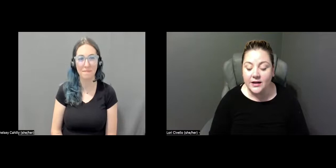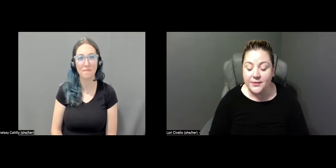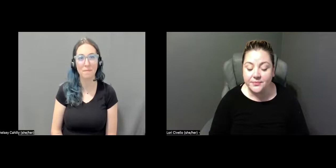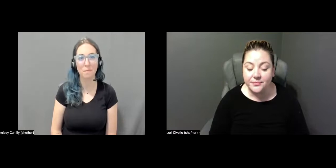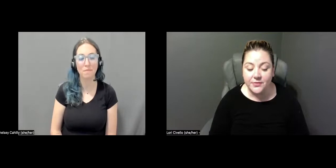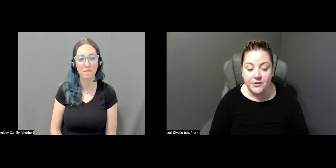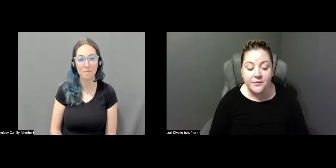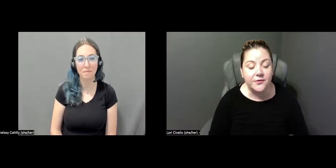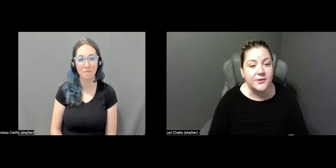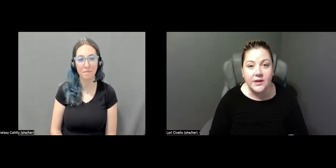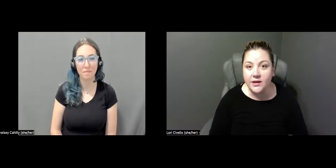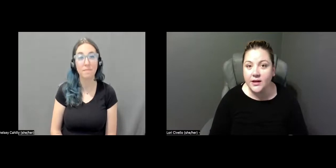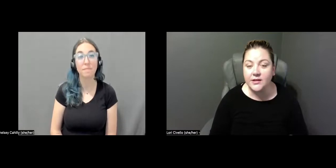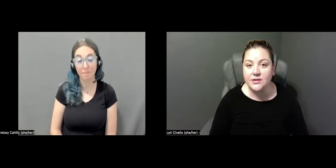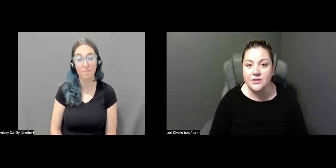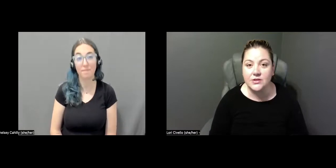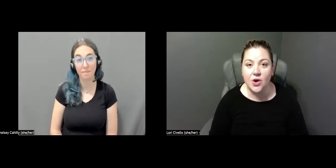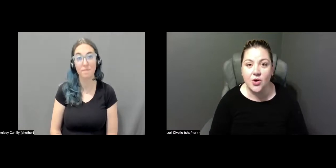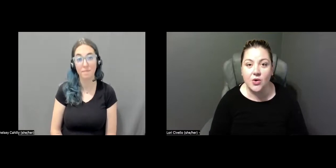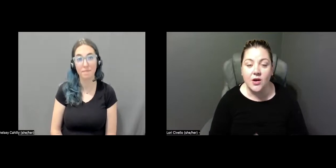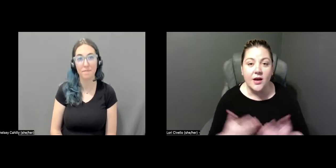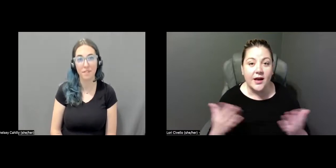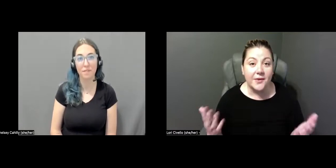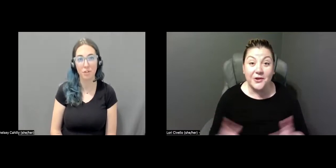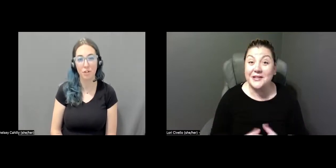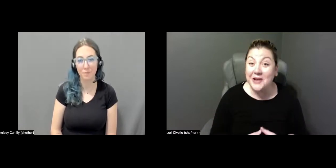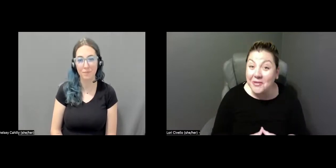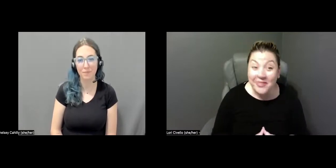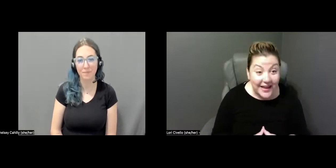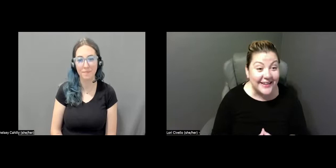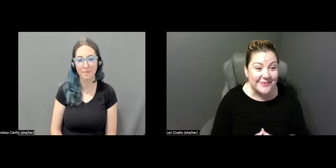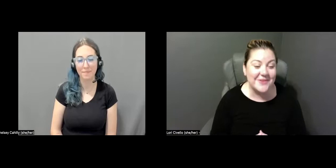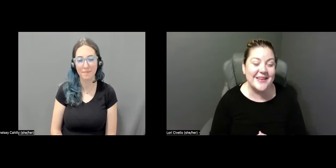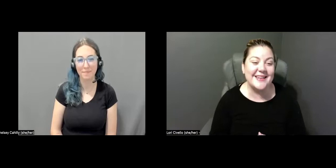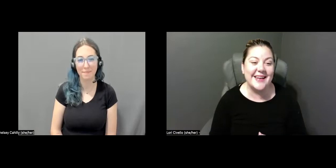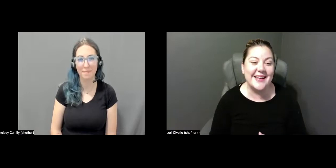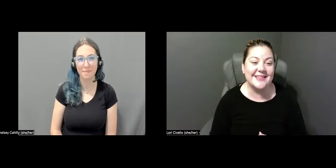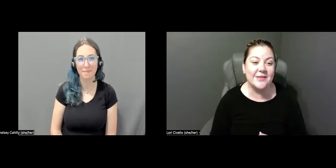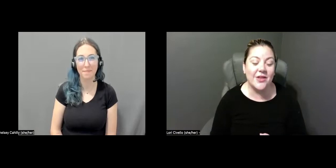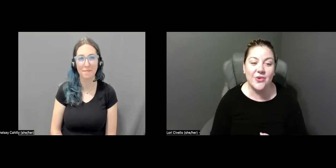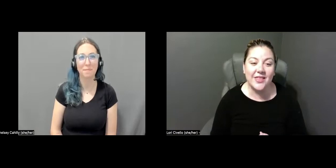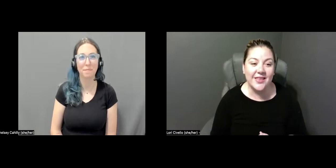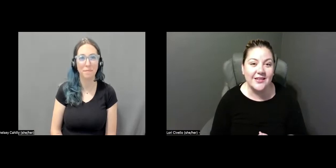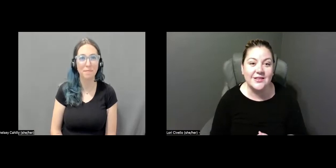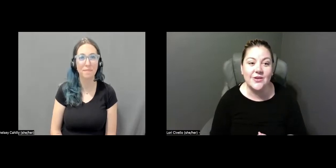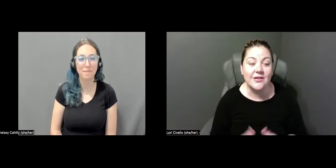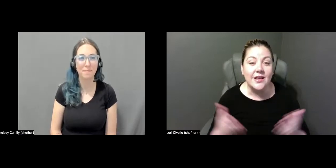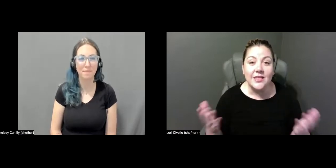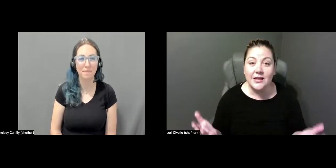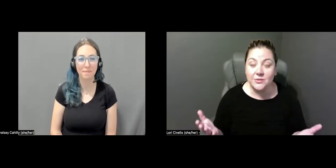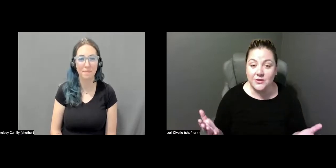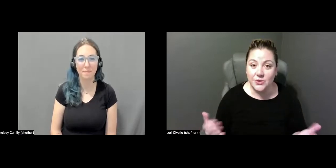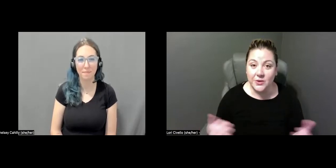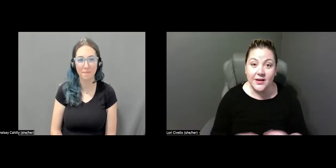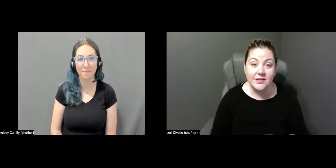very confusing, and so we're going to talk about that in a moment and some other great things. So